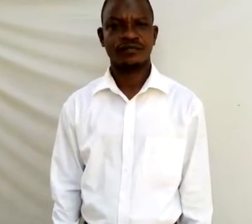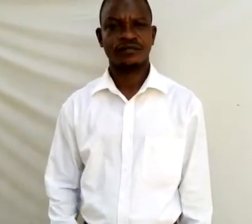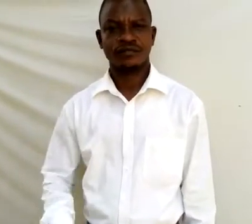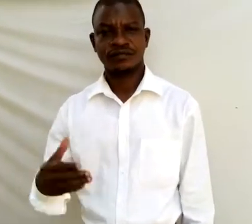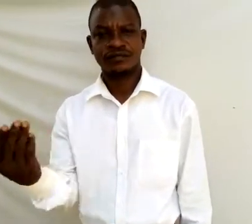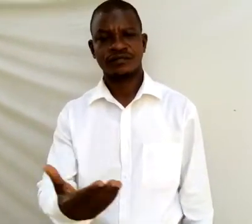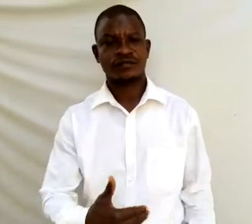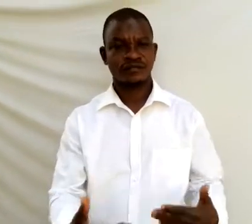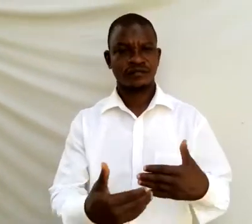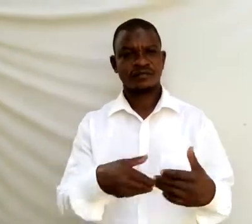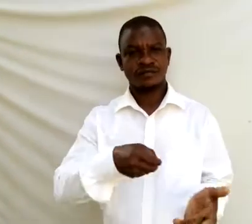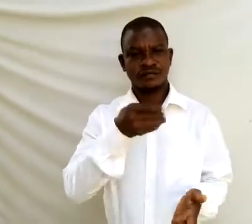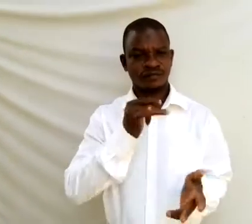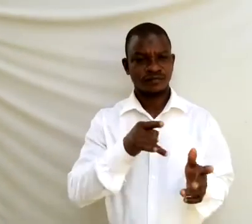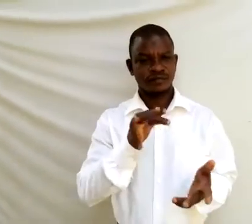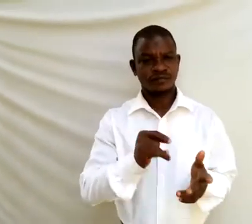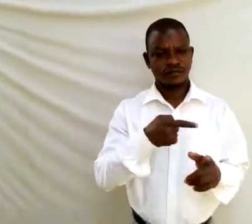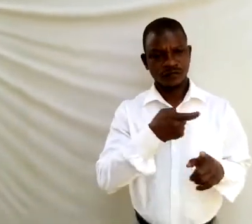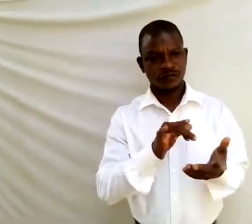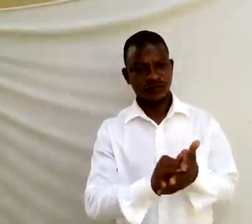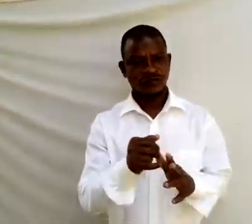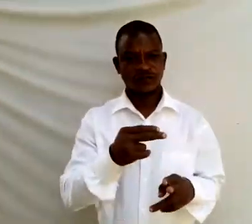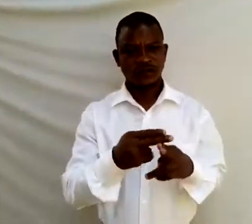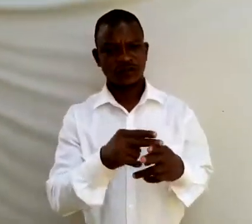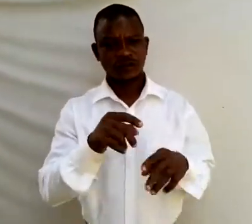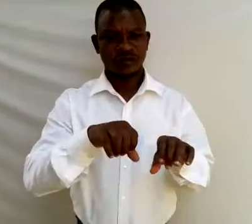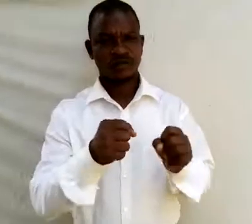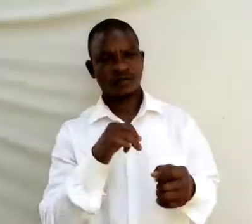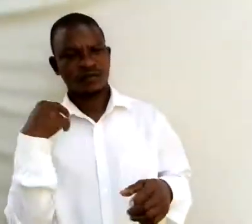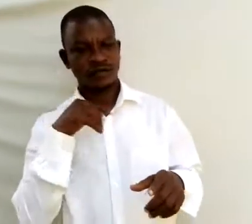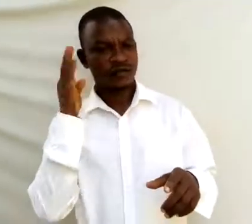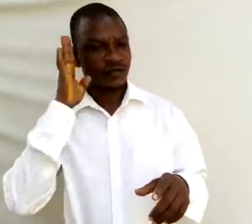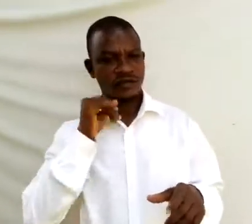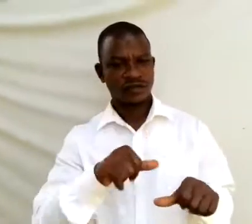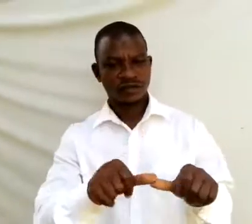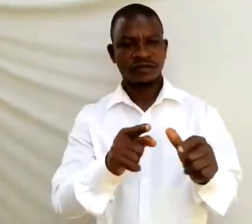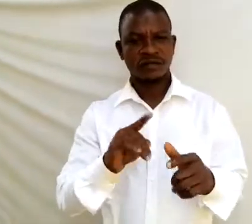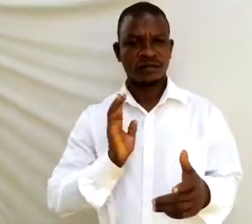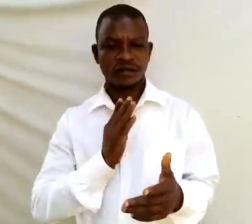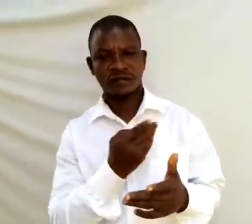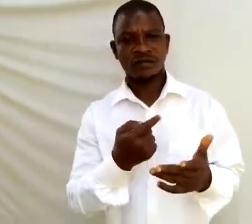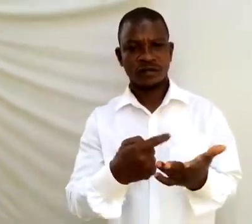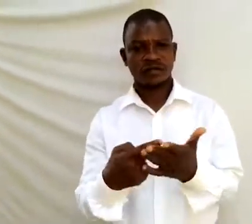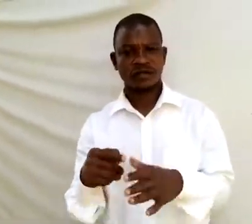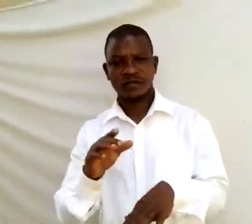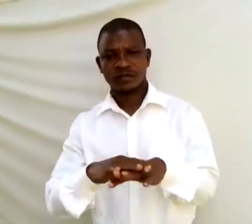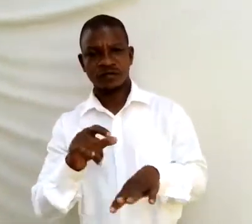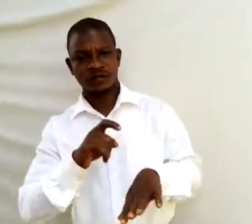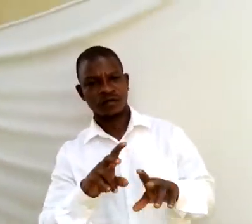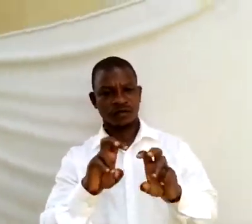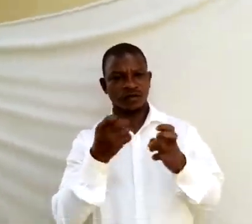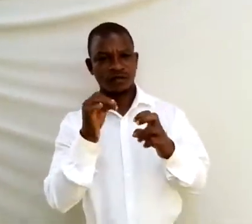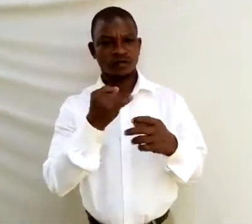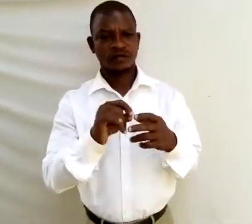Welcome back, students. From that short break, we shall continue our discussion on types of demand.